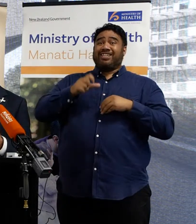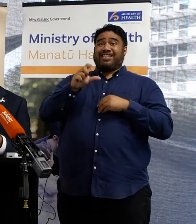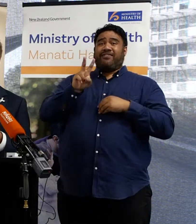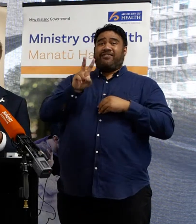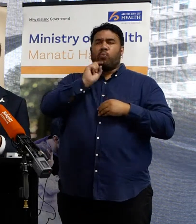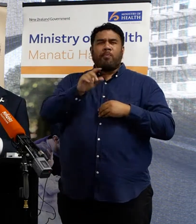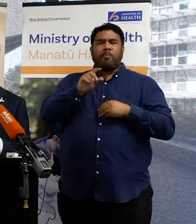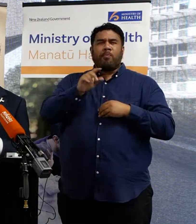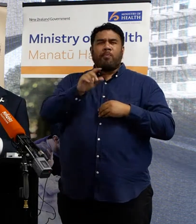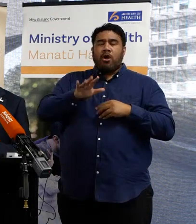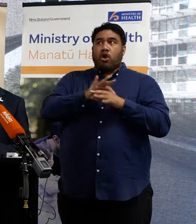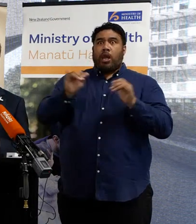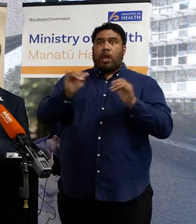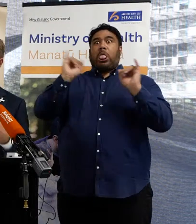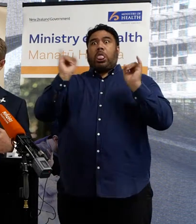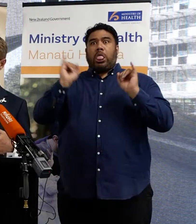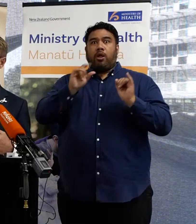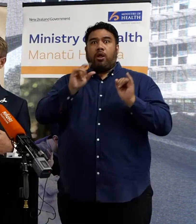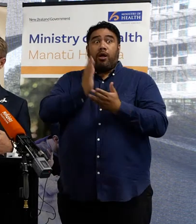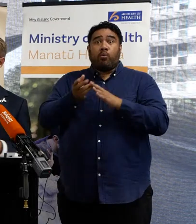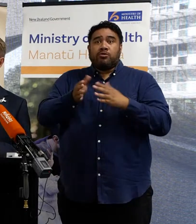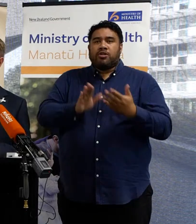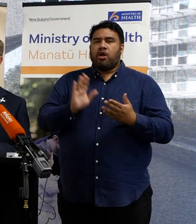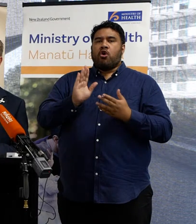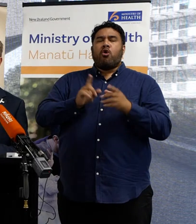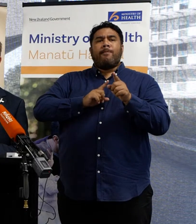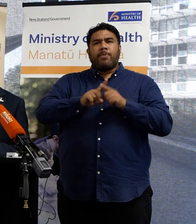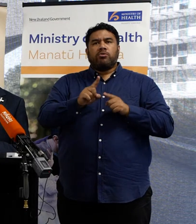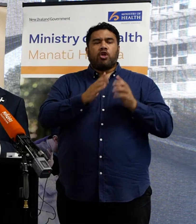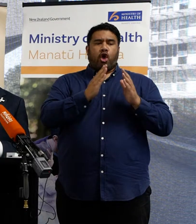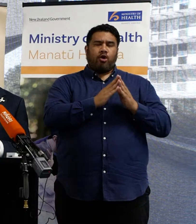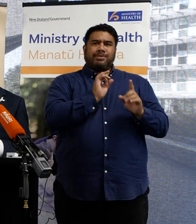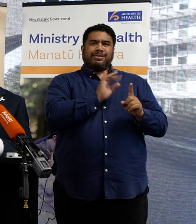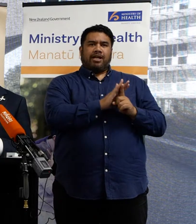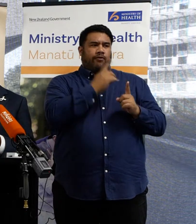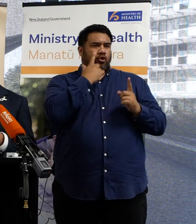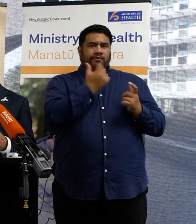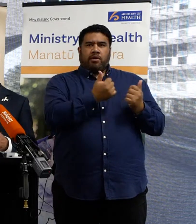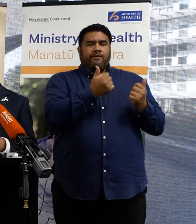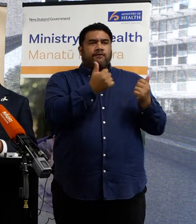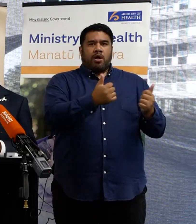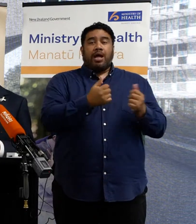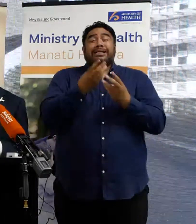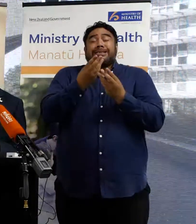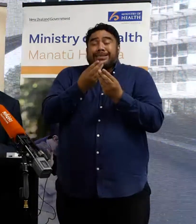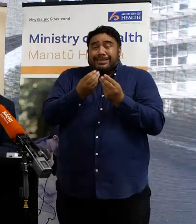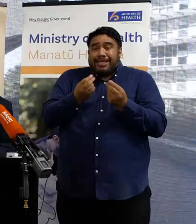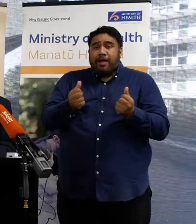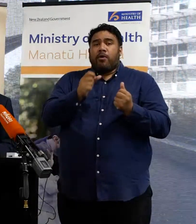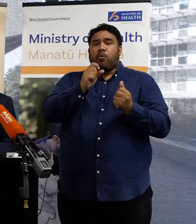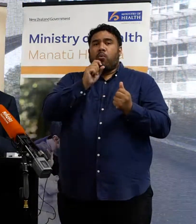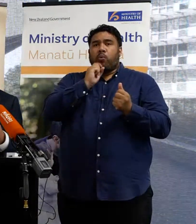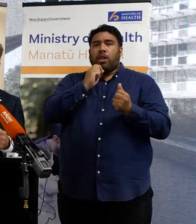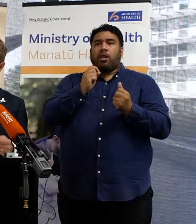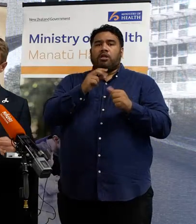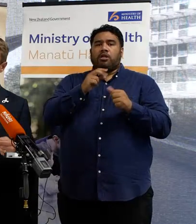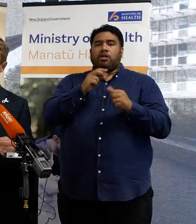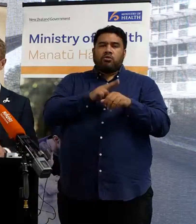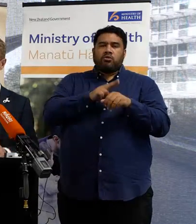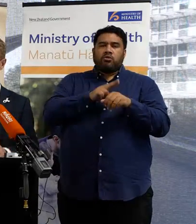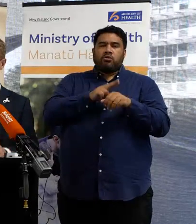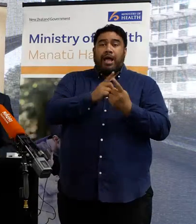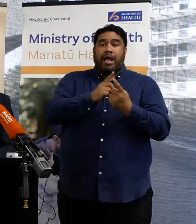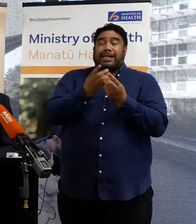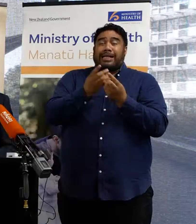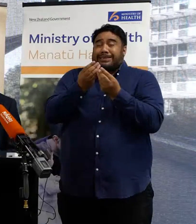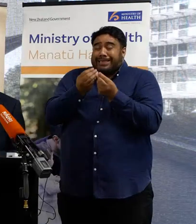will just self-manage at home. Some will require some attention in primary care. A smaller proportion will require hospital care, and then the